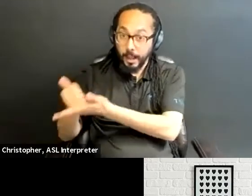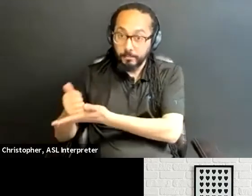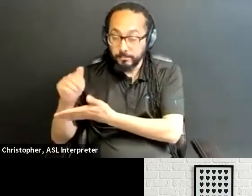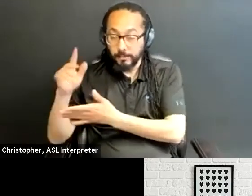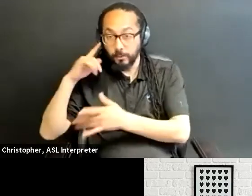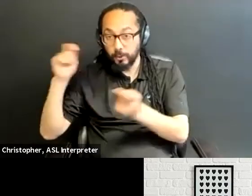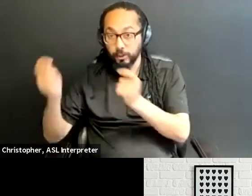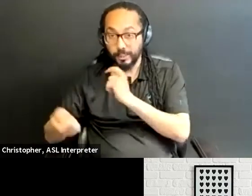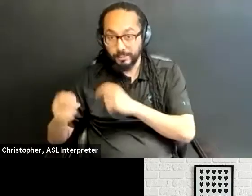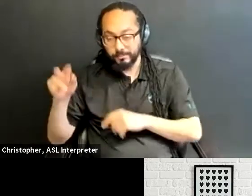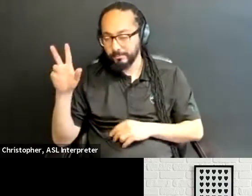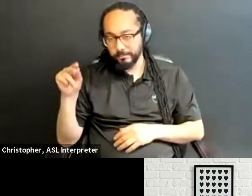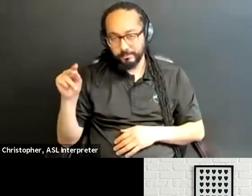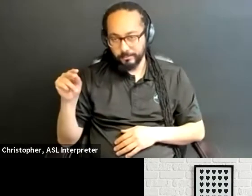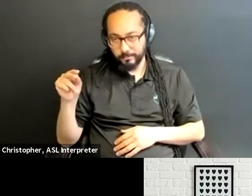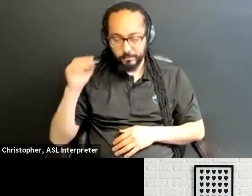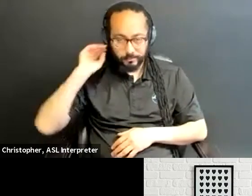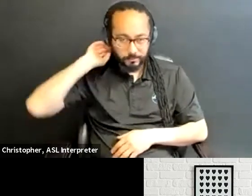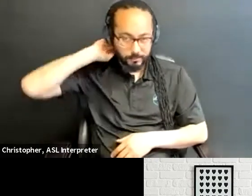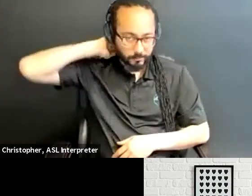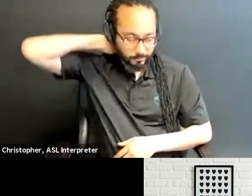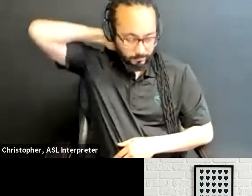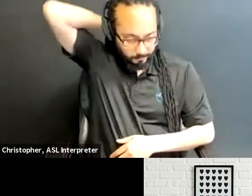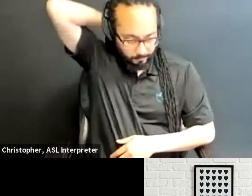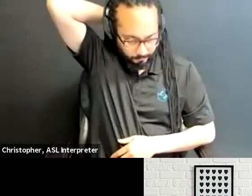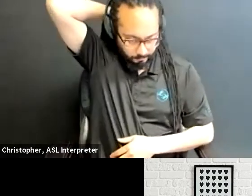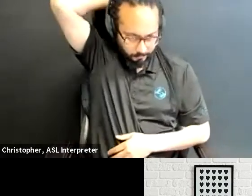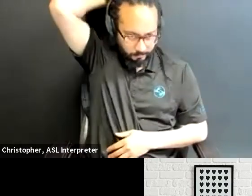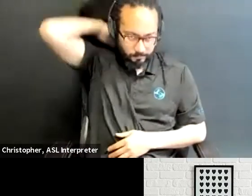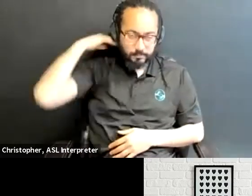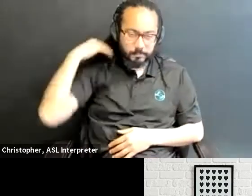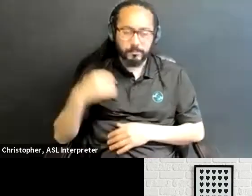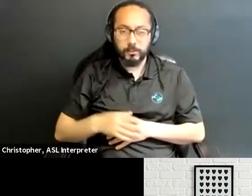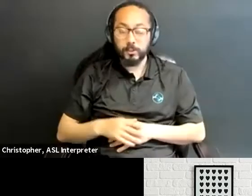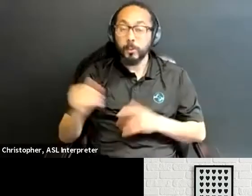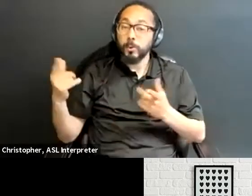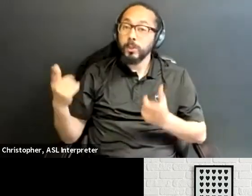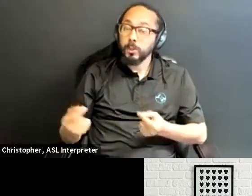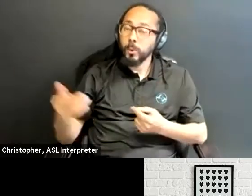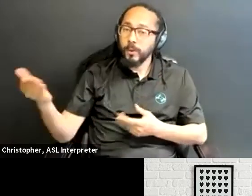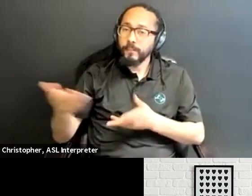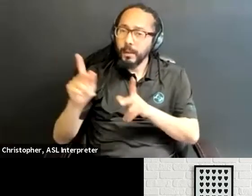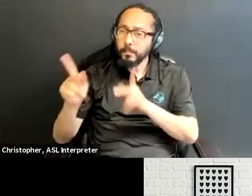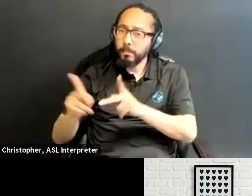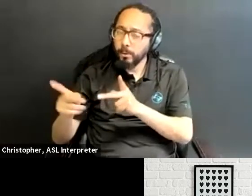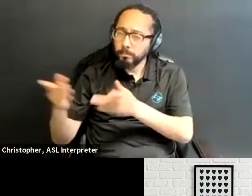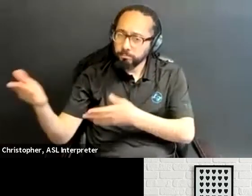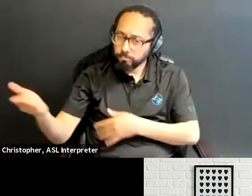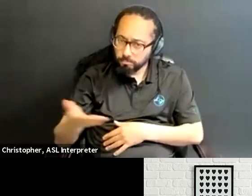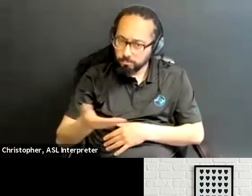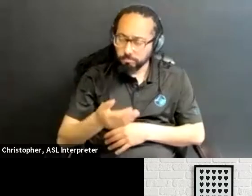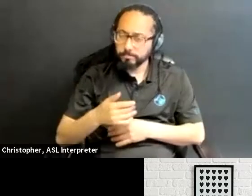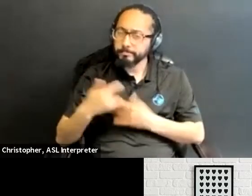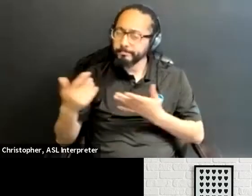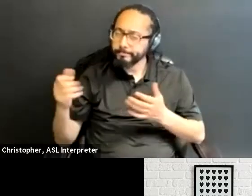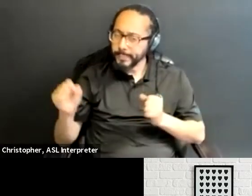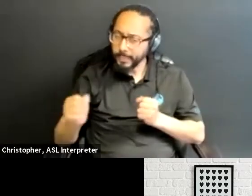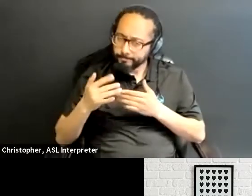change. So while we invite people into a space where they can eventually take responsibility, we also acknowledge